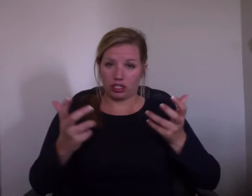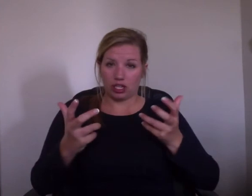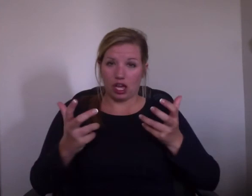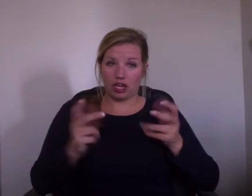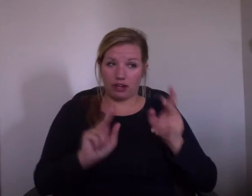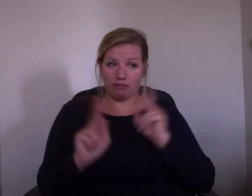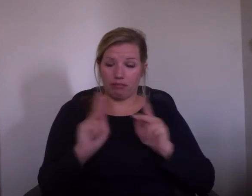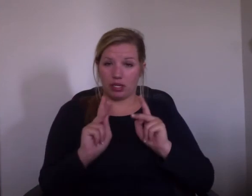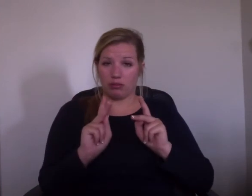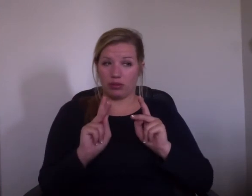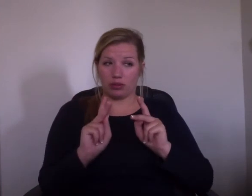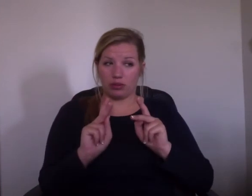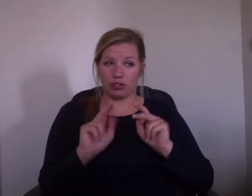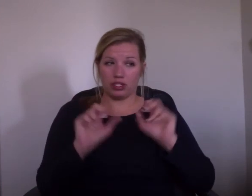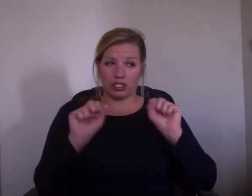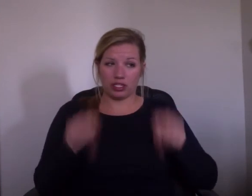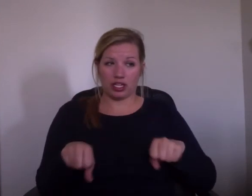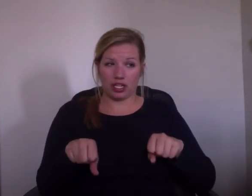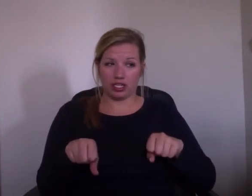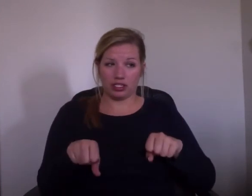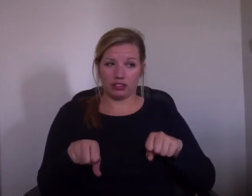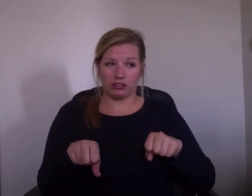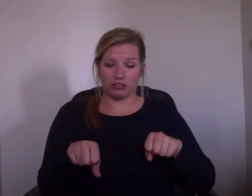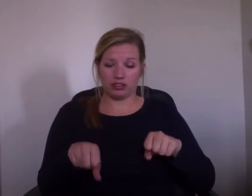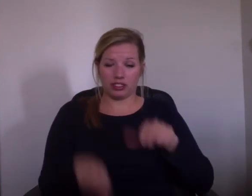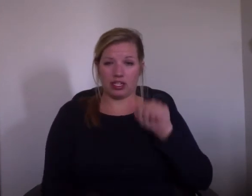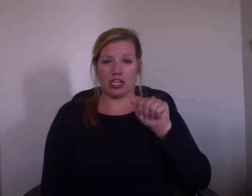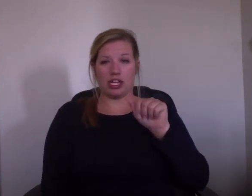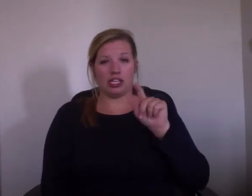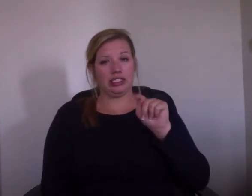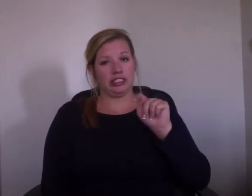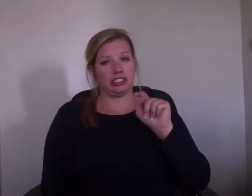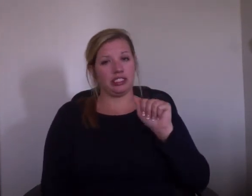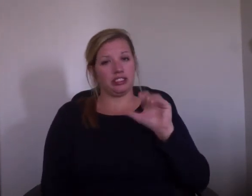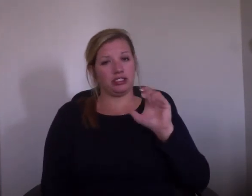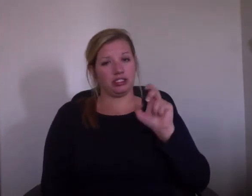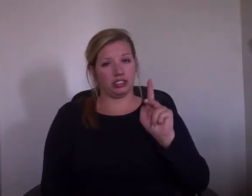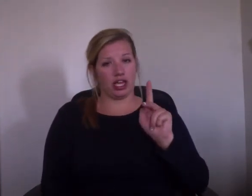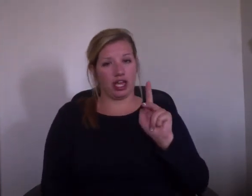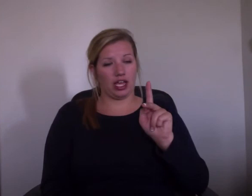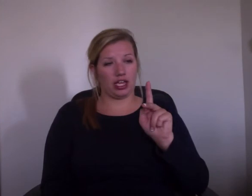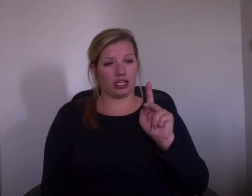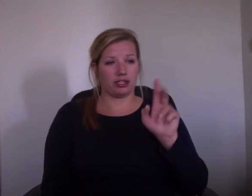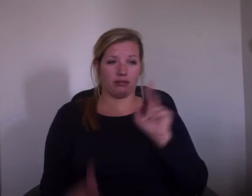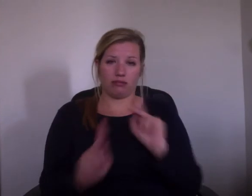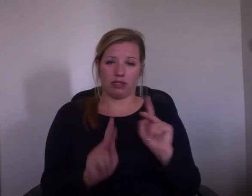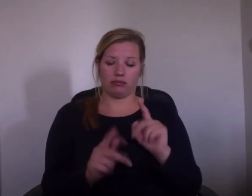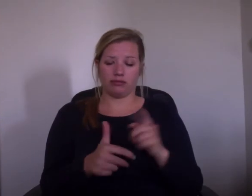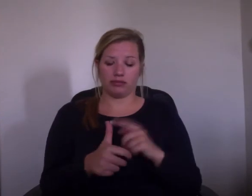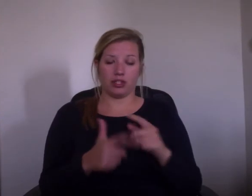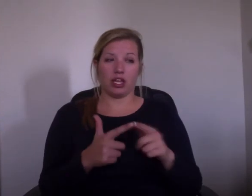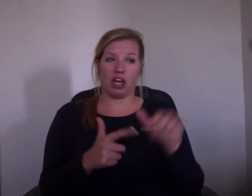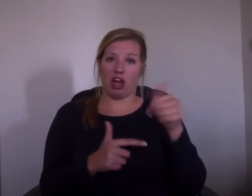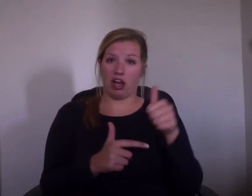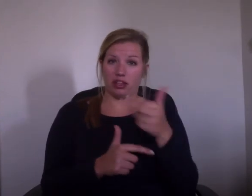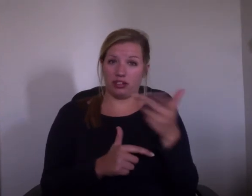to do this offensive and attack all these military installations. That's one thing it tells you. Number two, it